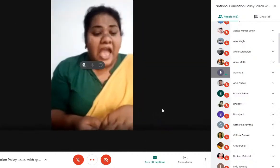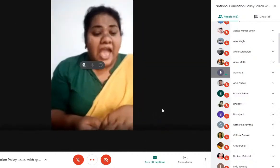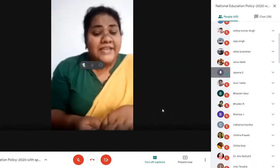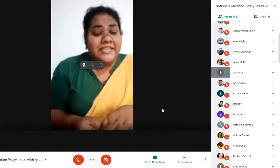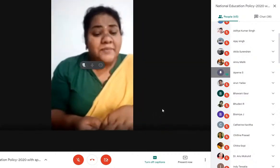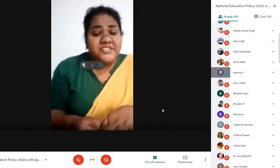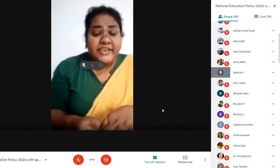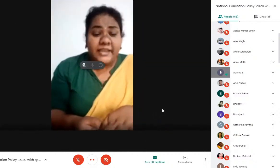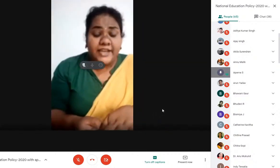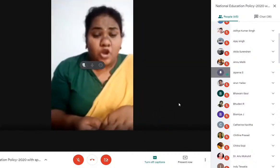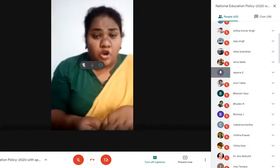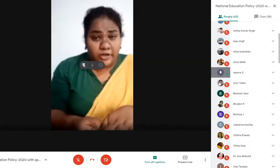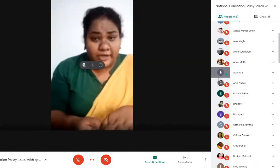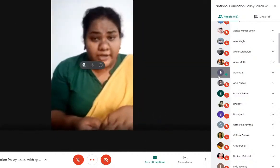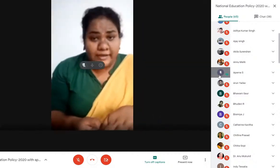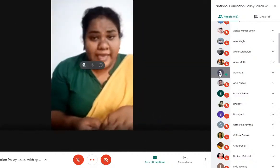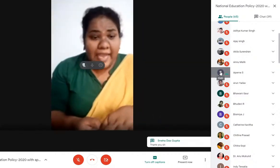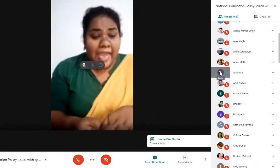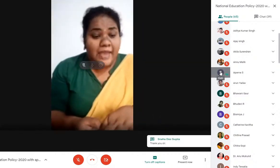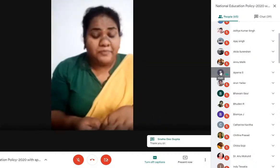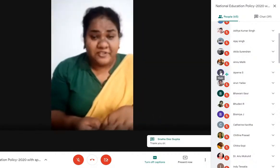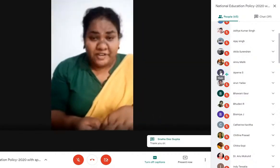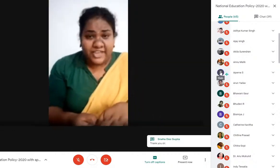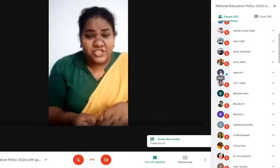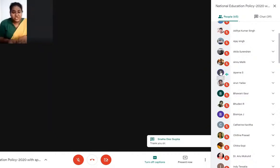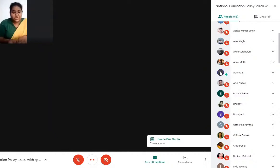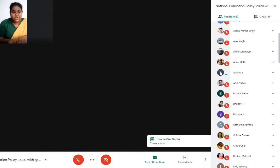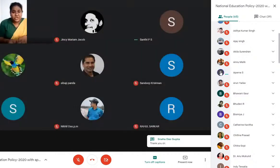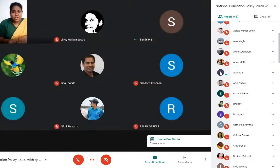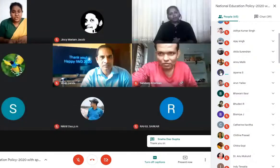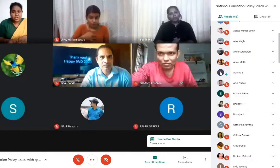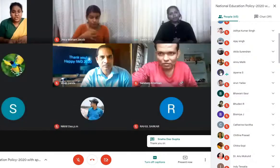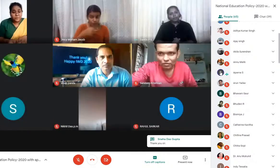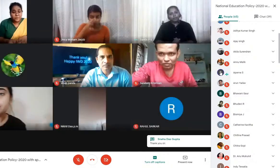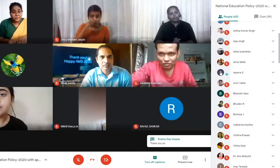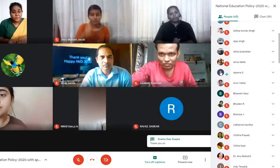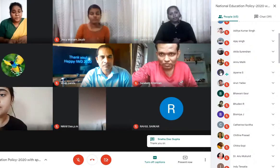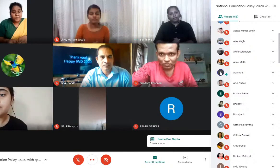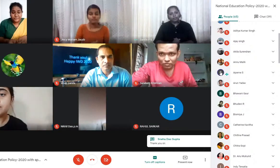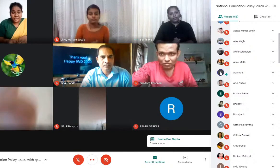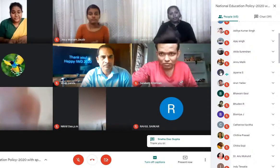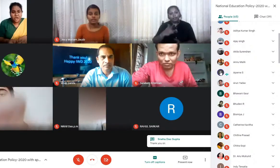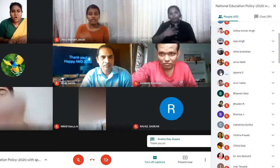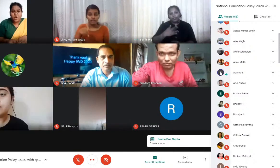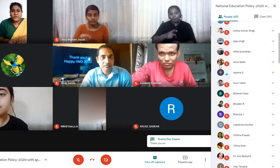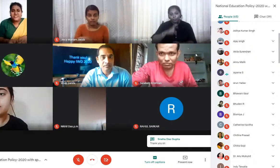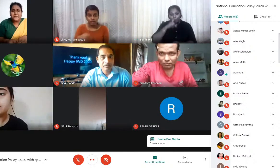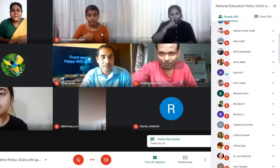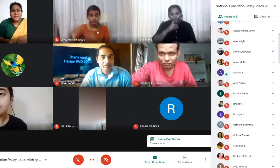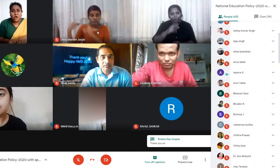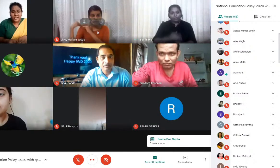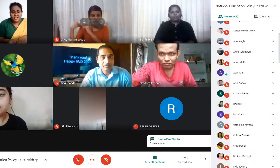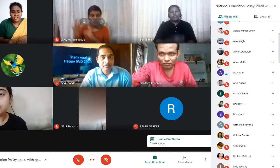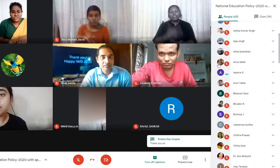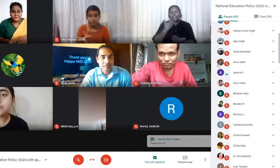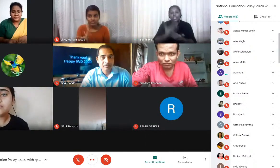I deem it a great honor and privilege to propose the vote of thanks on this memorable occasion.